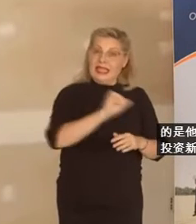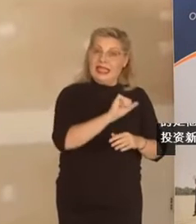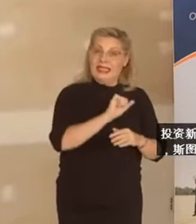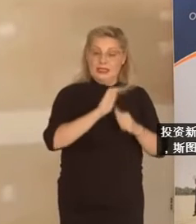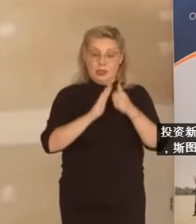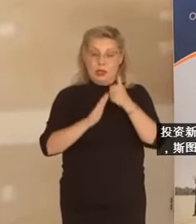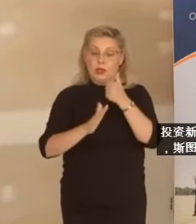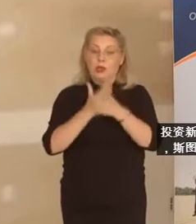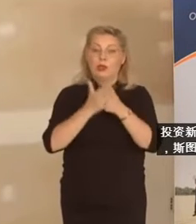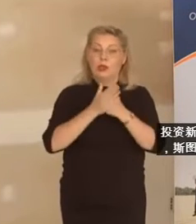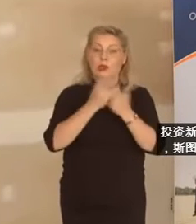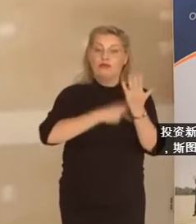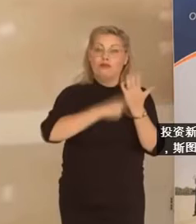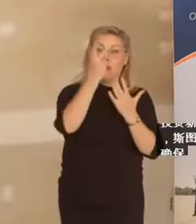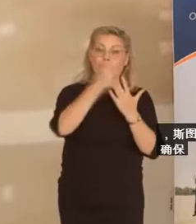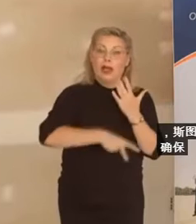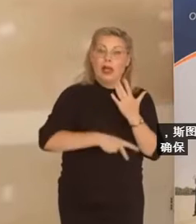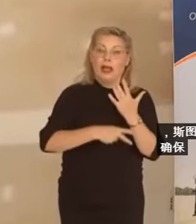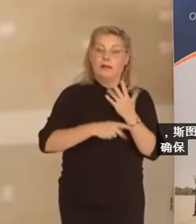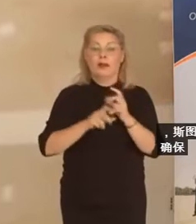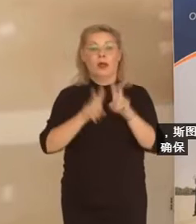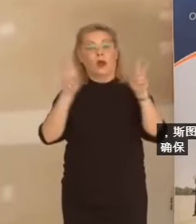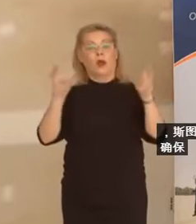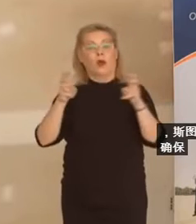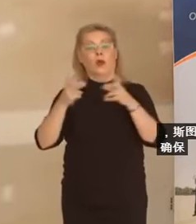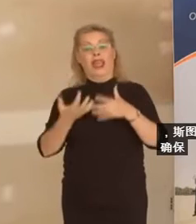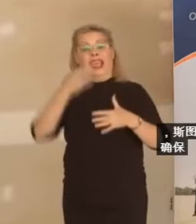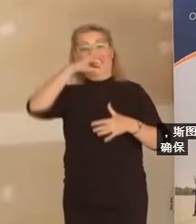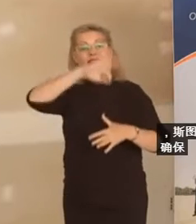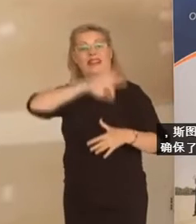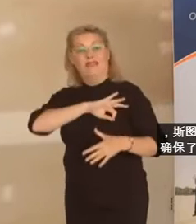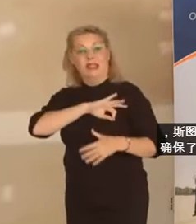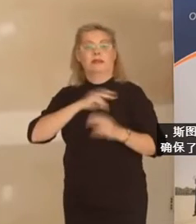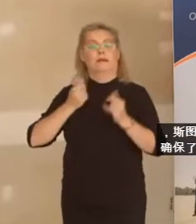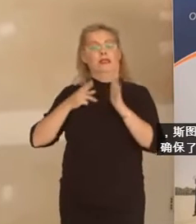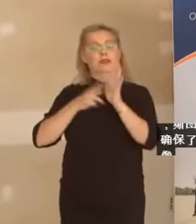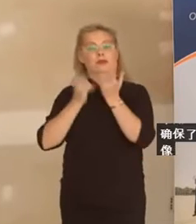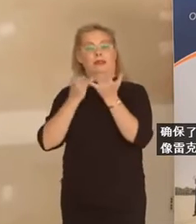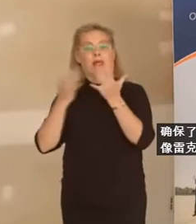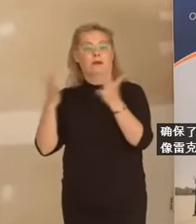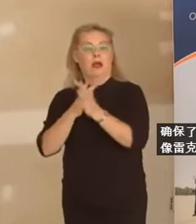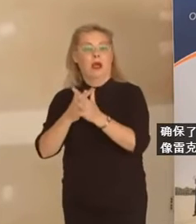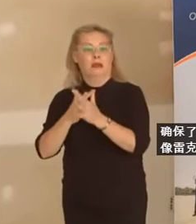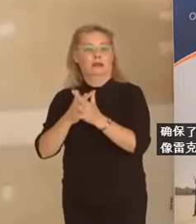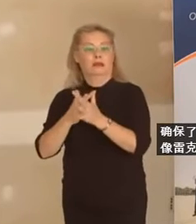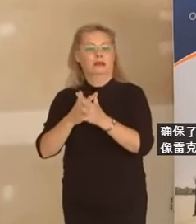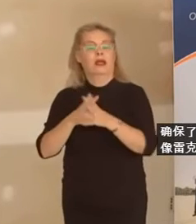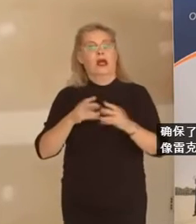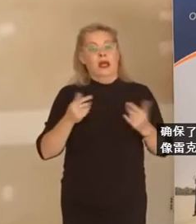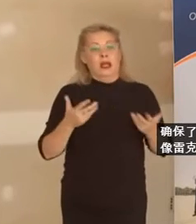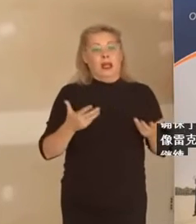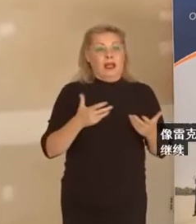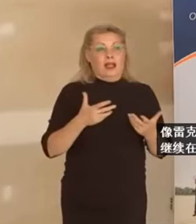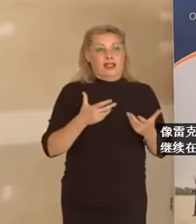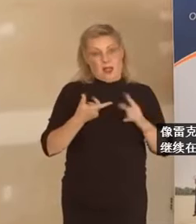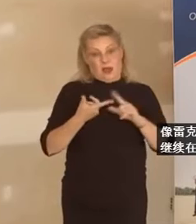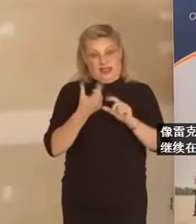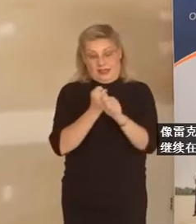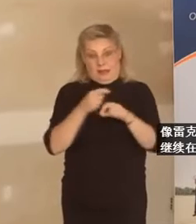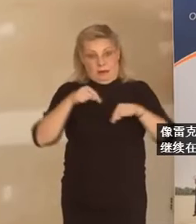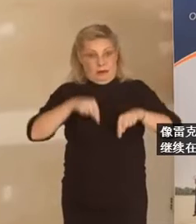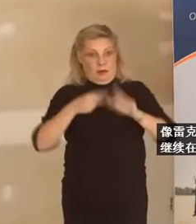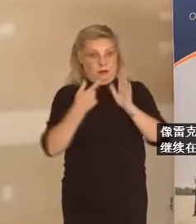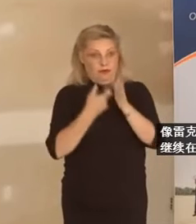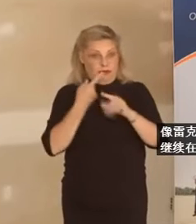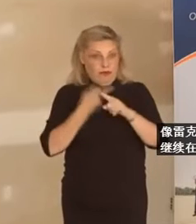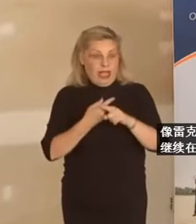Wales. And I think the drive and determination that Stuart has shown has ensured that businesses, corporations like Rex Airlines will continue to